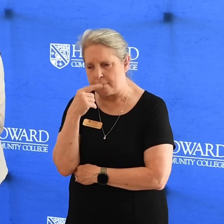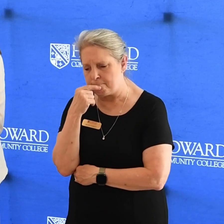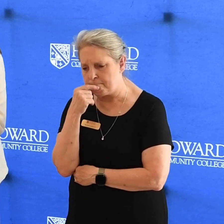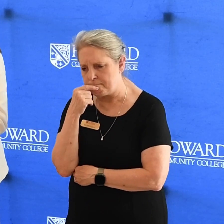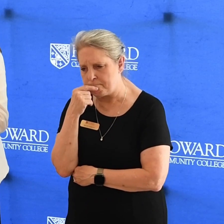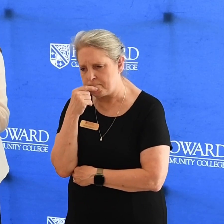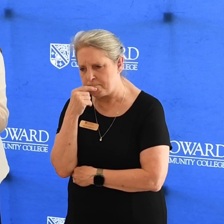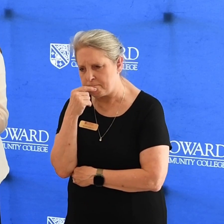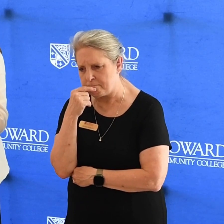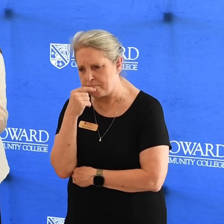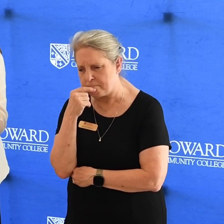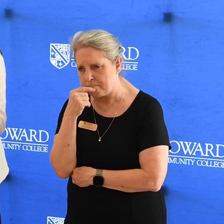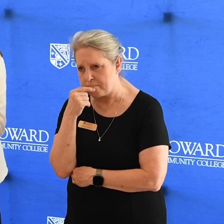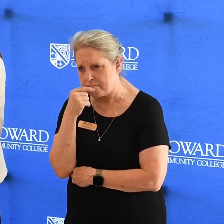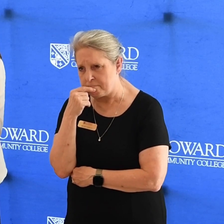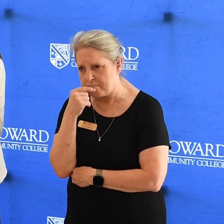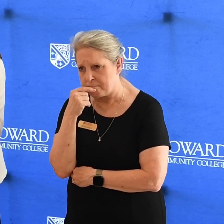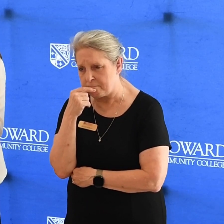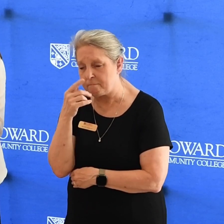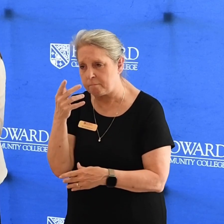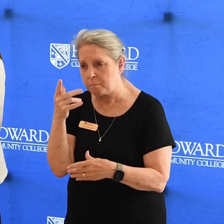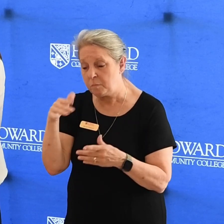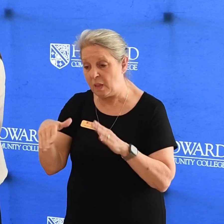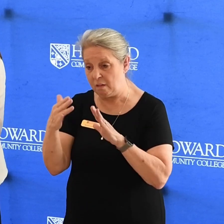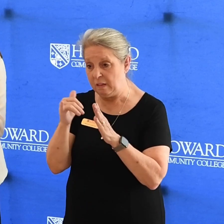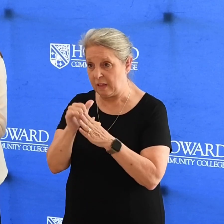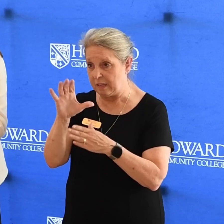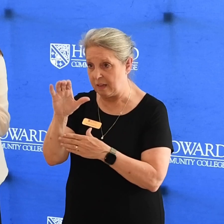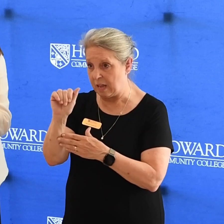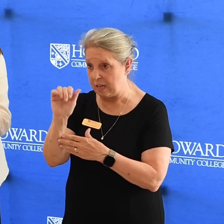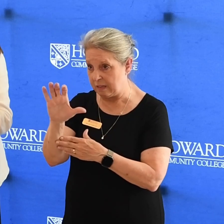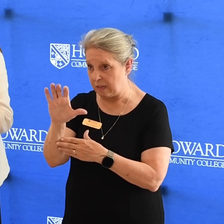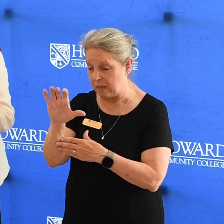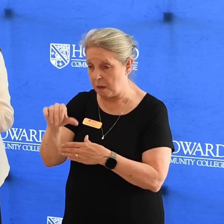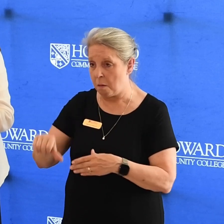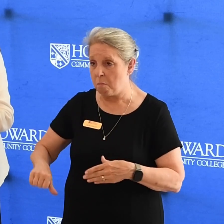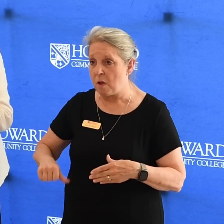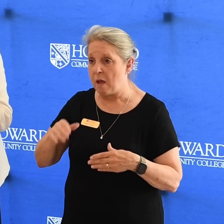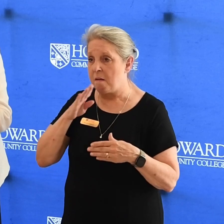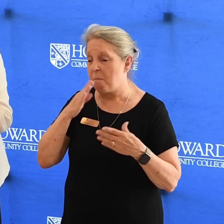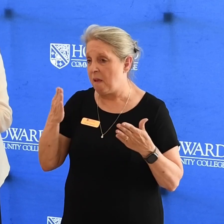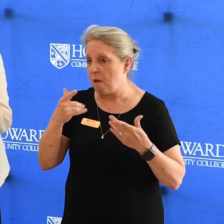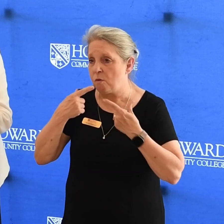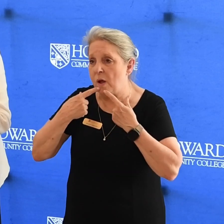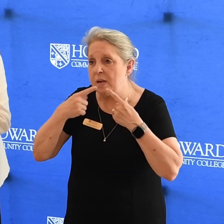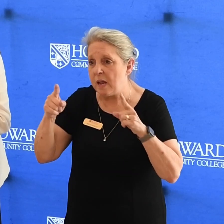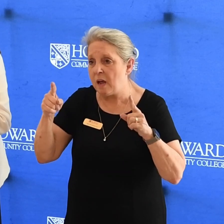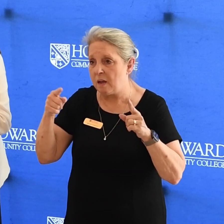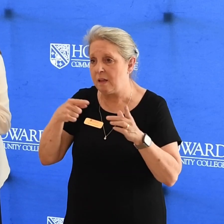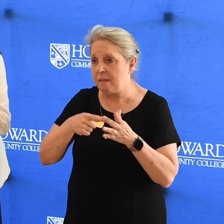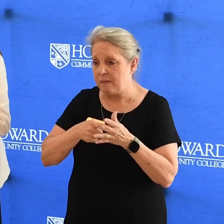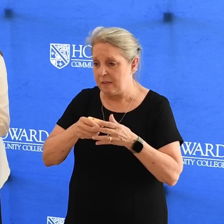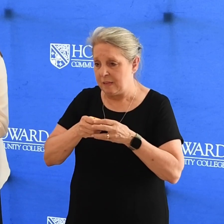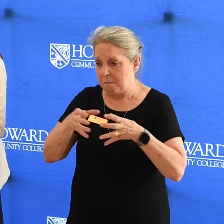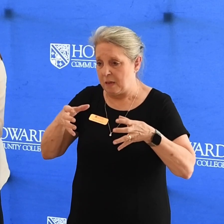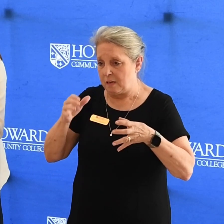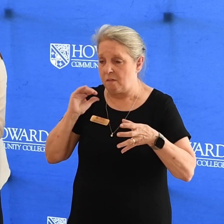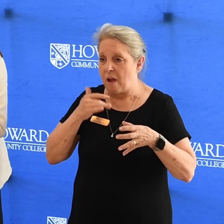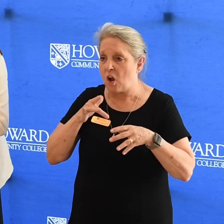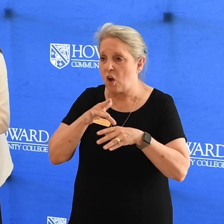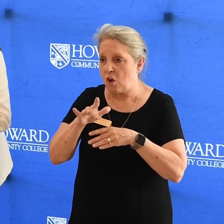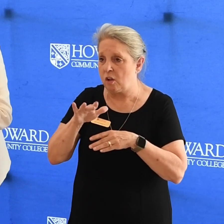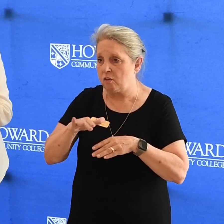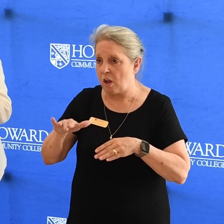bit. To address that, CAC is proud to be here to announce this expansion of our early